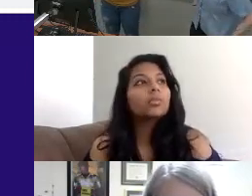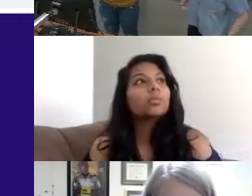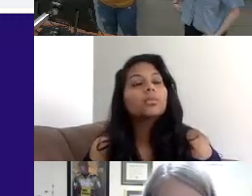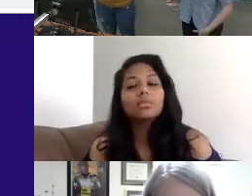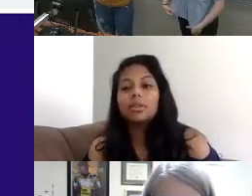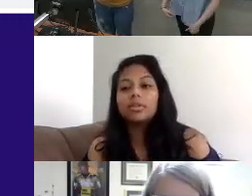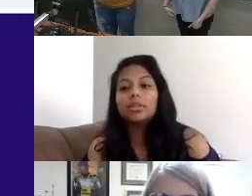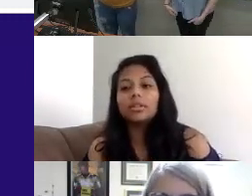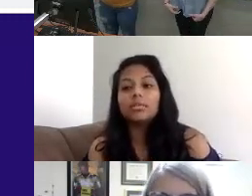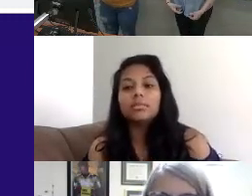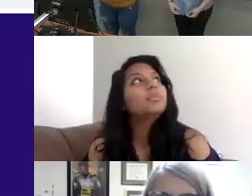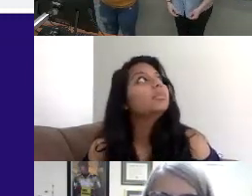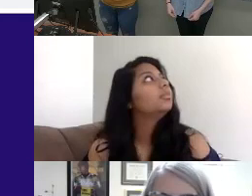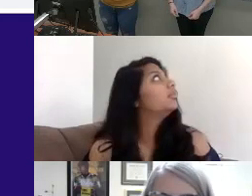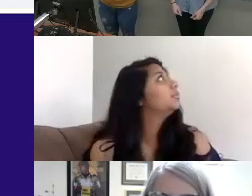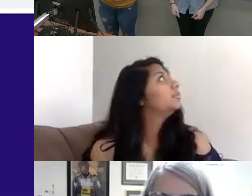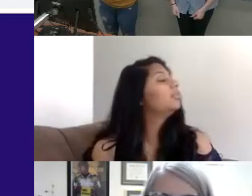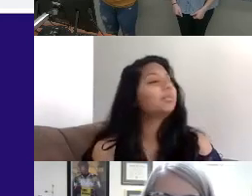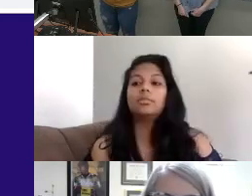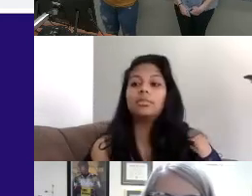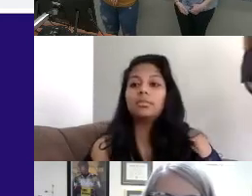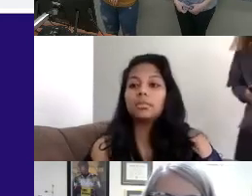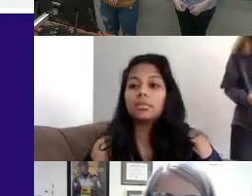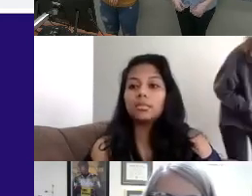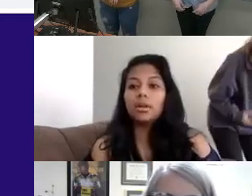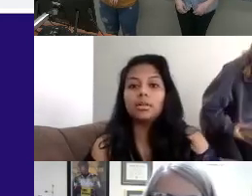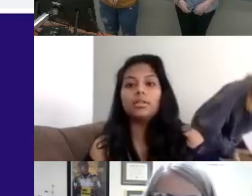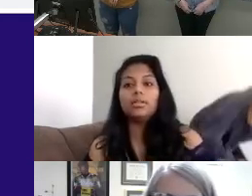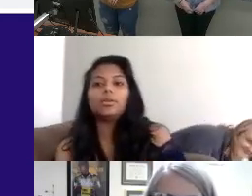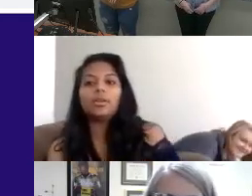It, yes. But there will be a recording of our signs.